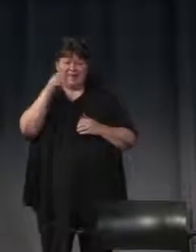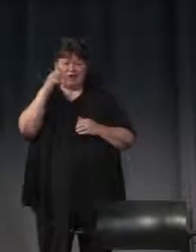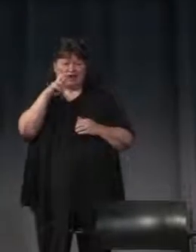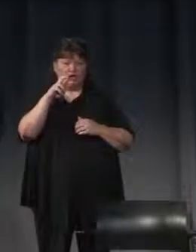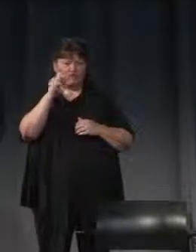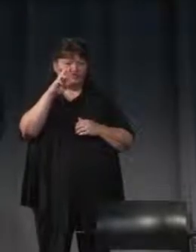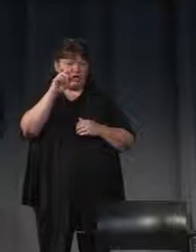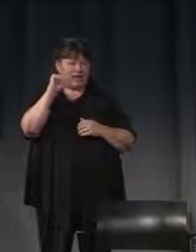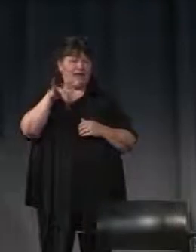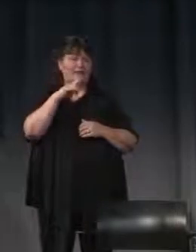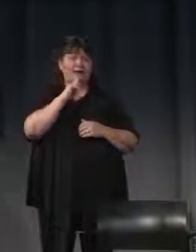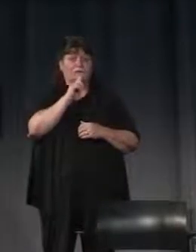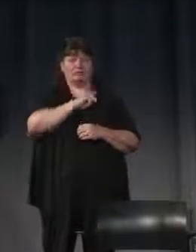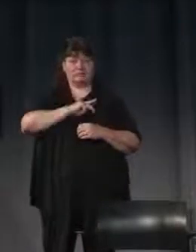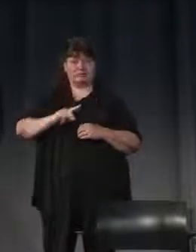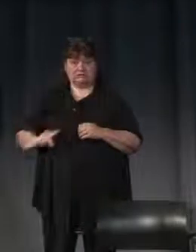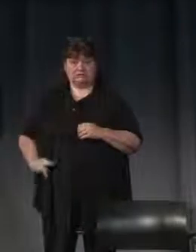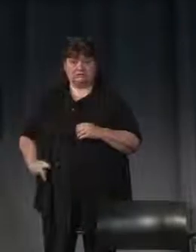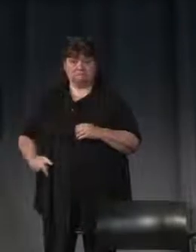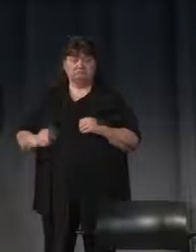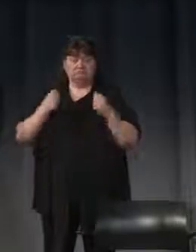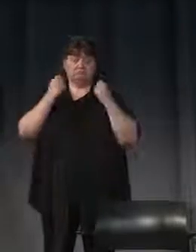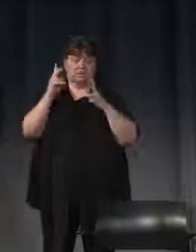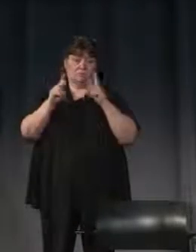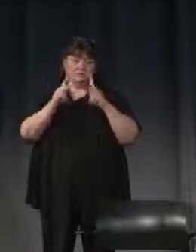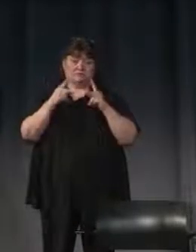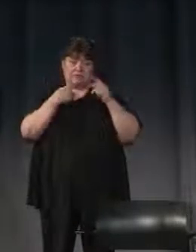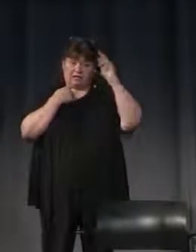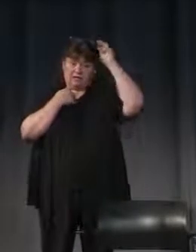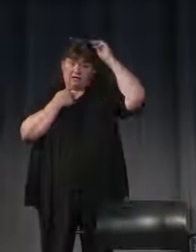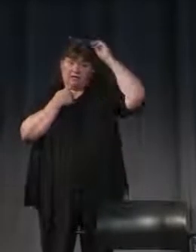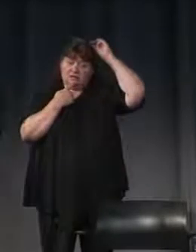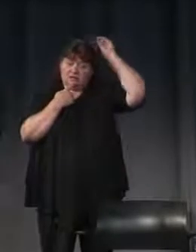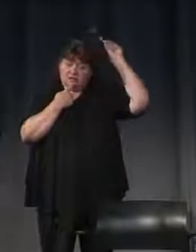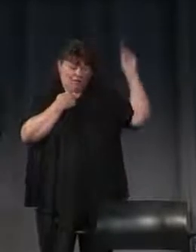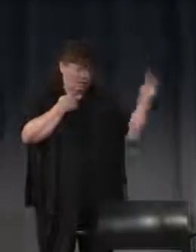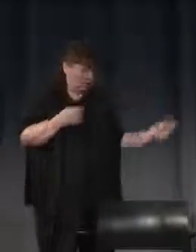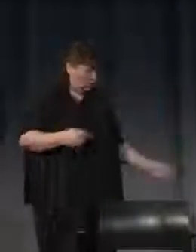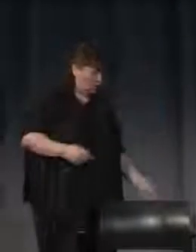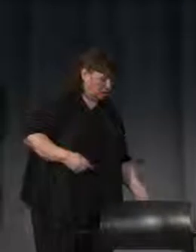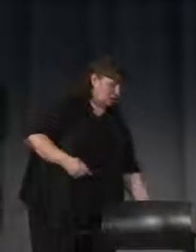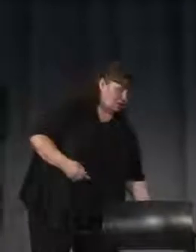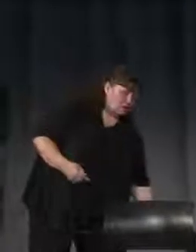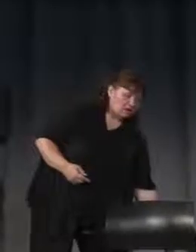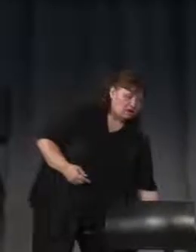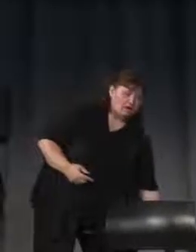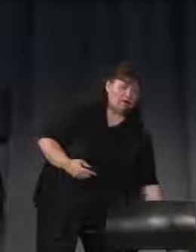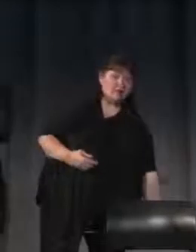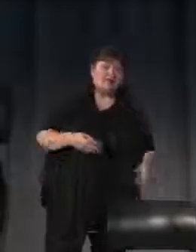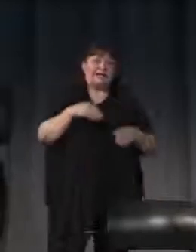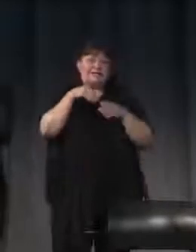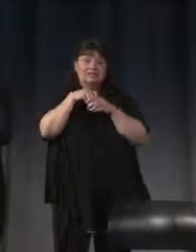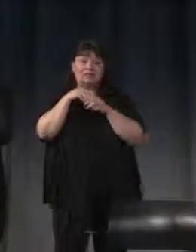was done at Princeton, and many people describe this, in the internal literature of psychoacoustics as the beginning of